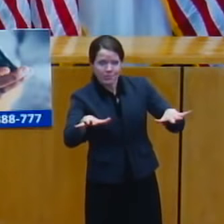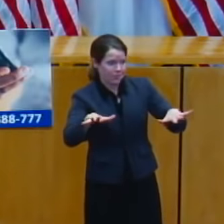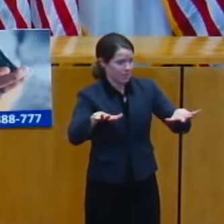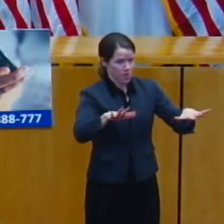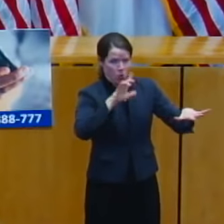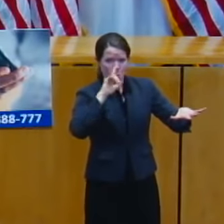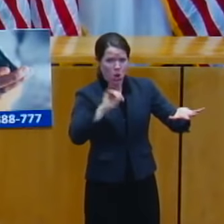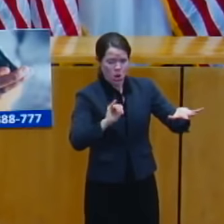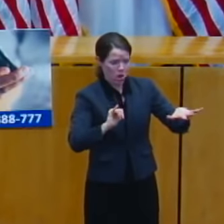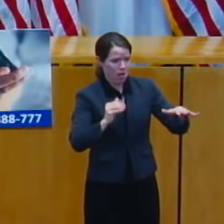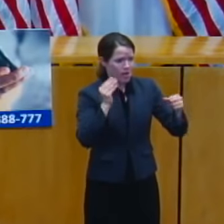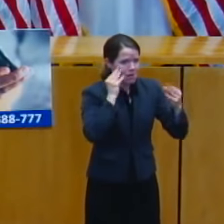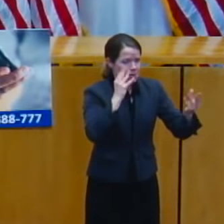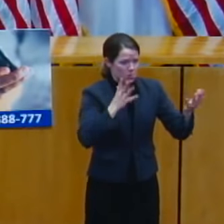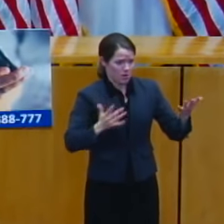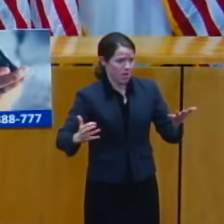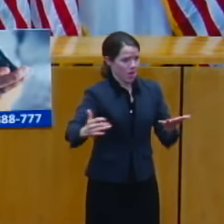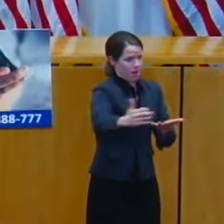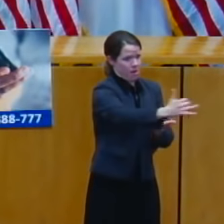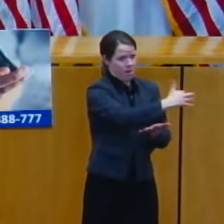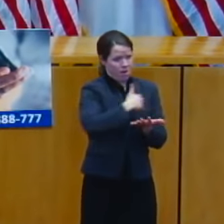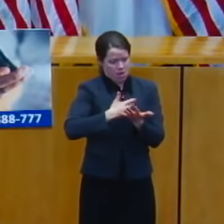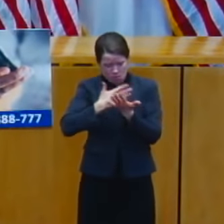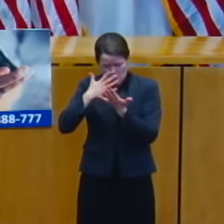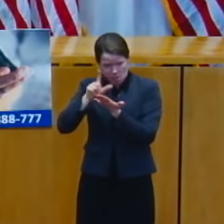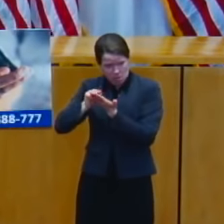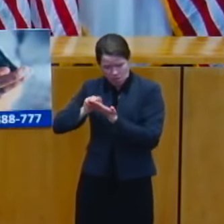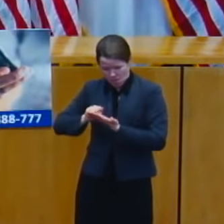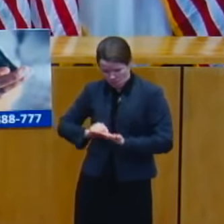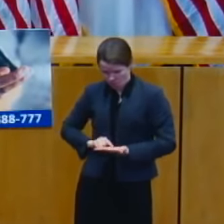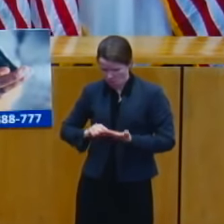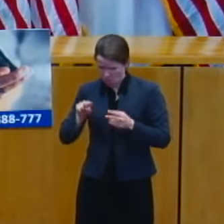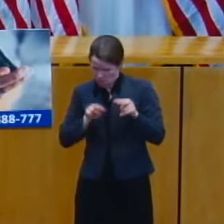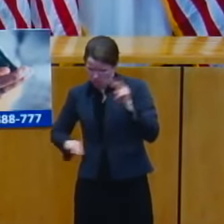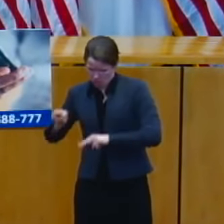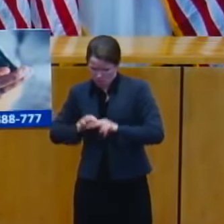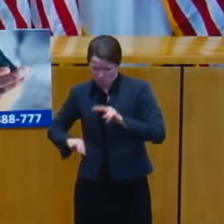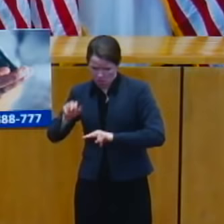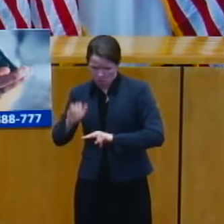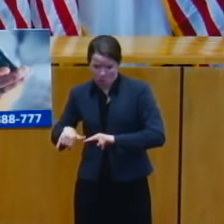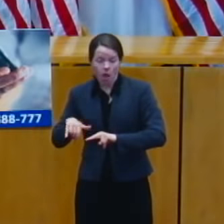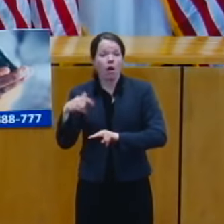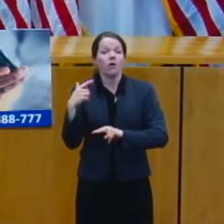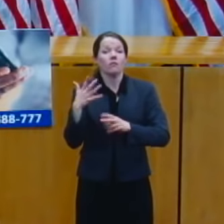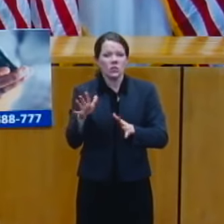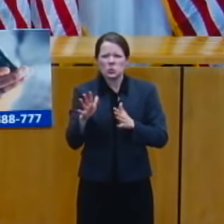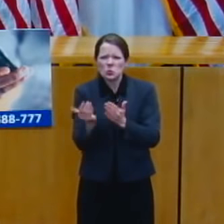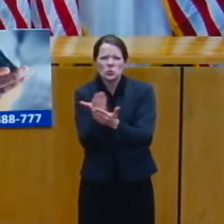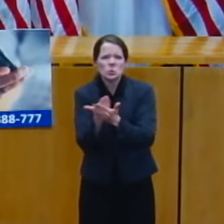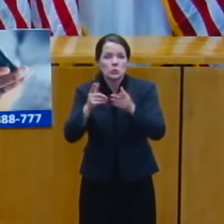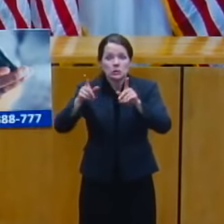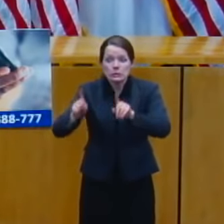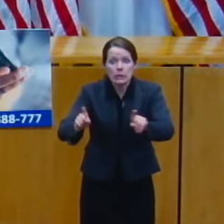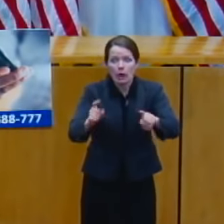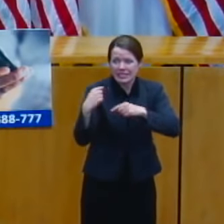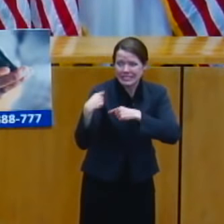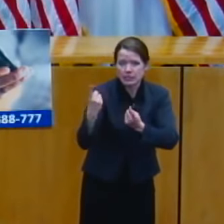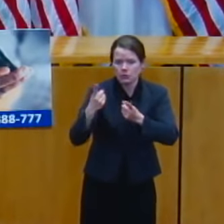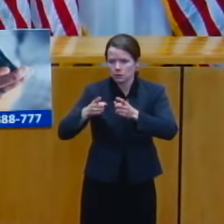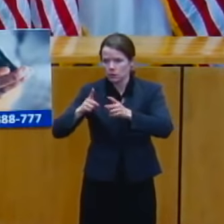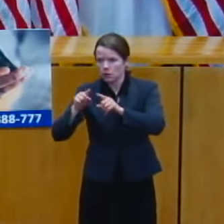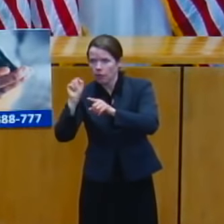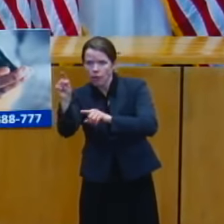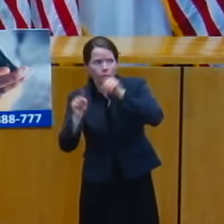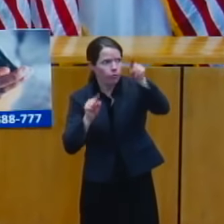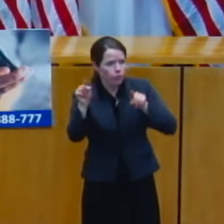we've significantly increased our testing, does imply that in fact we are continuing to grow